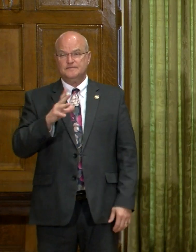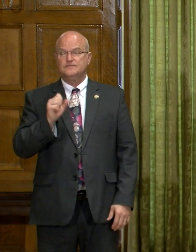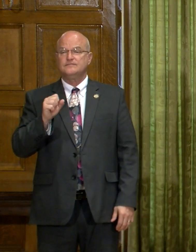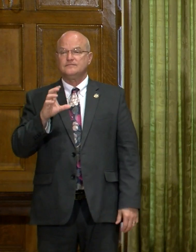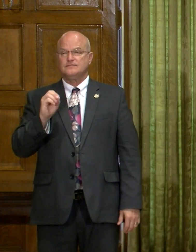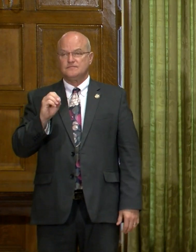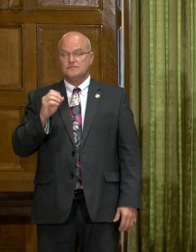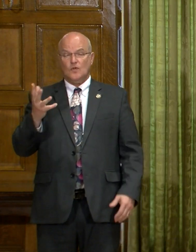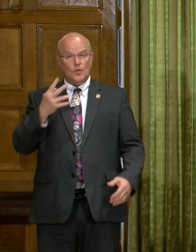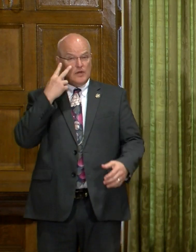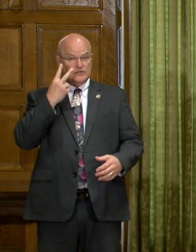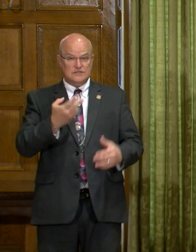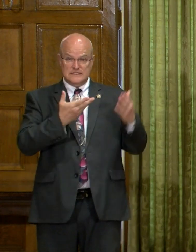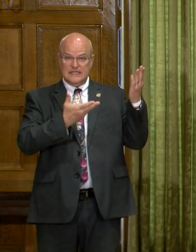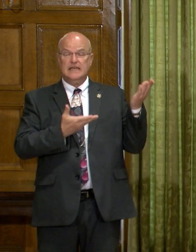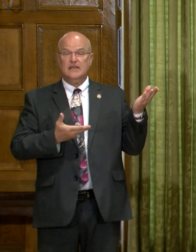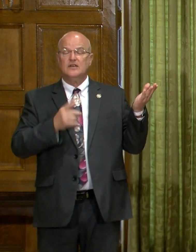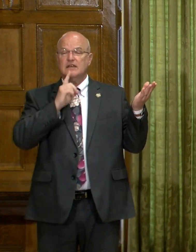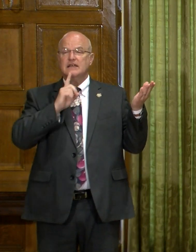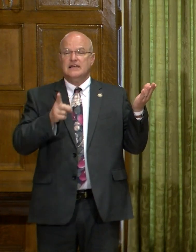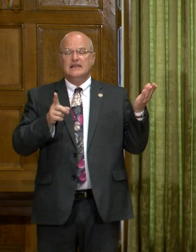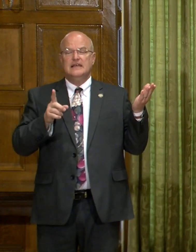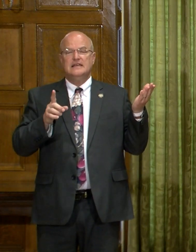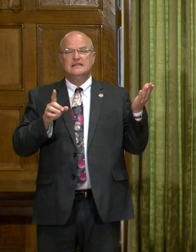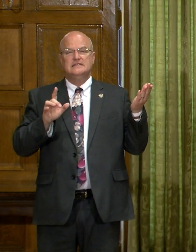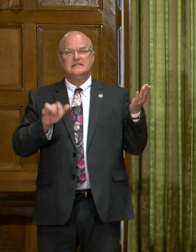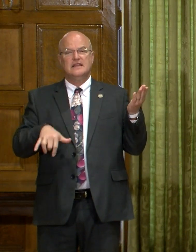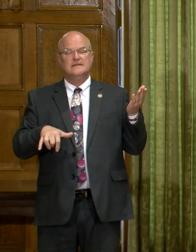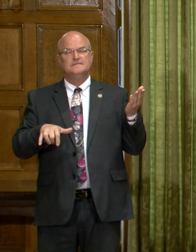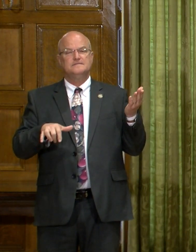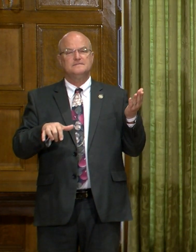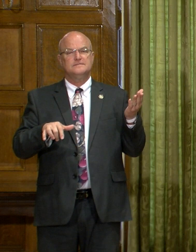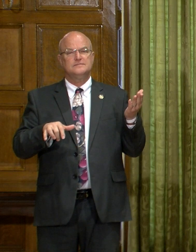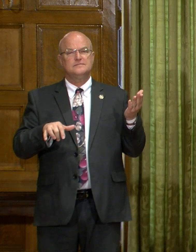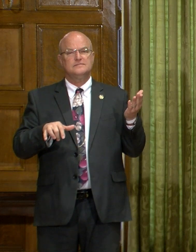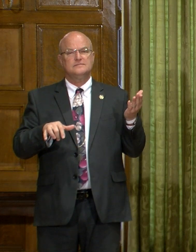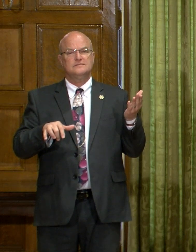And so what you see here is the